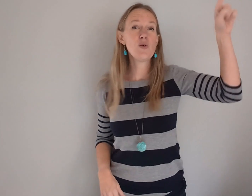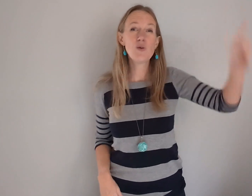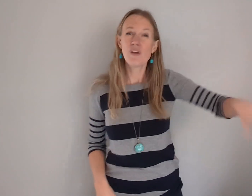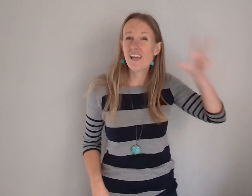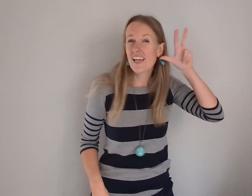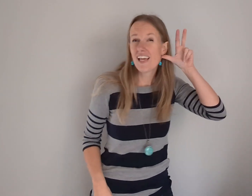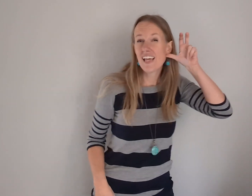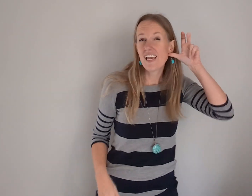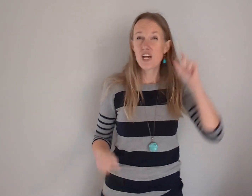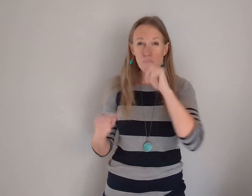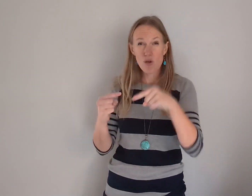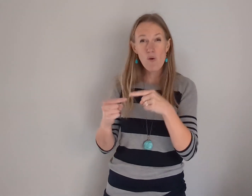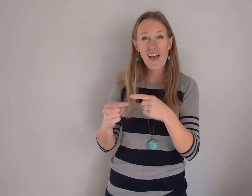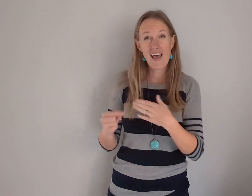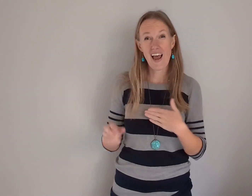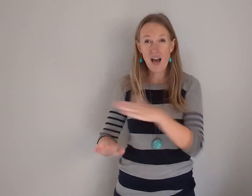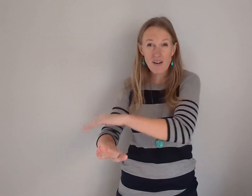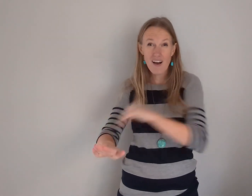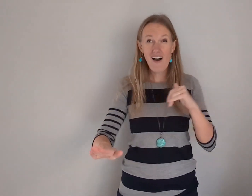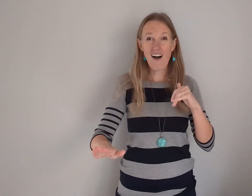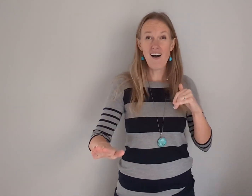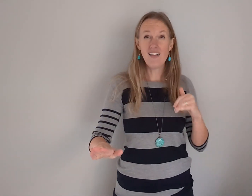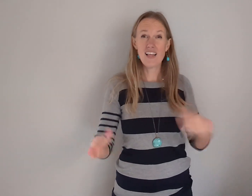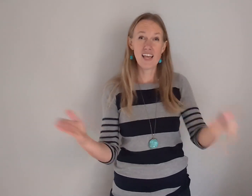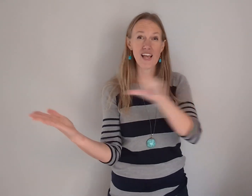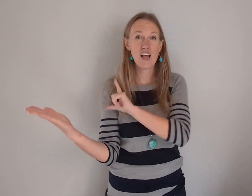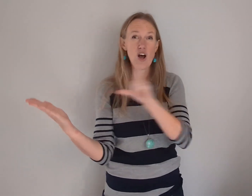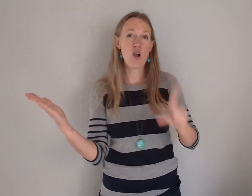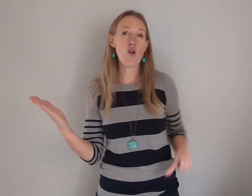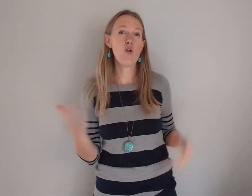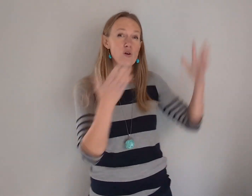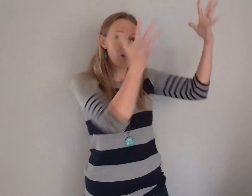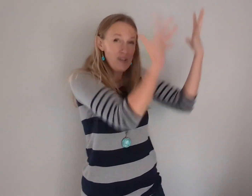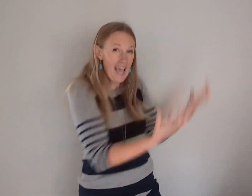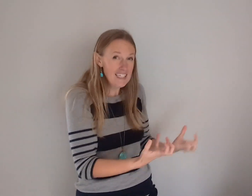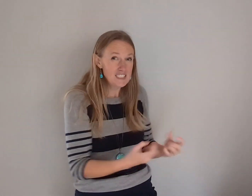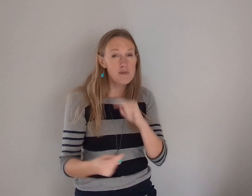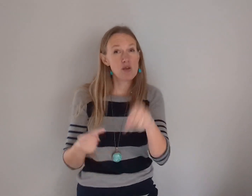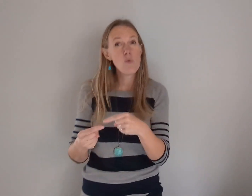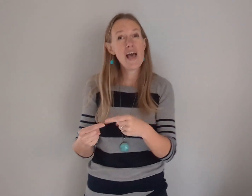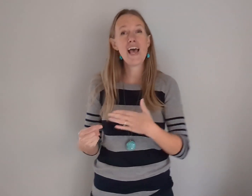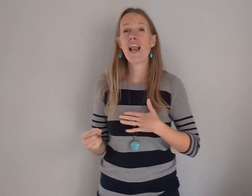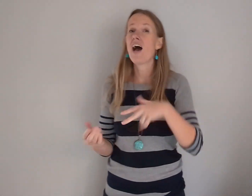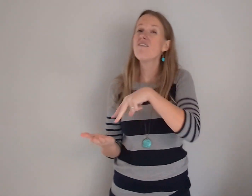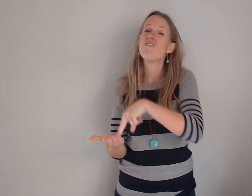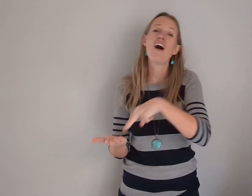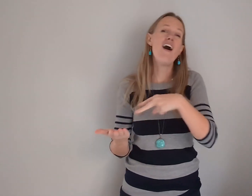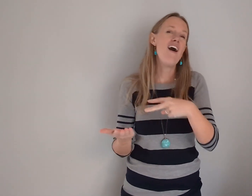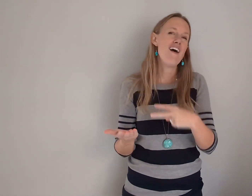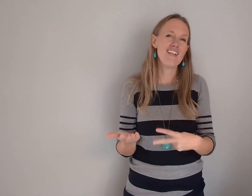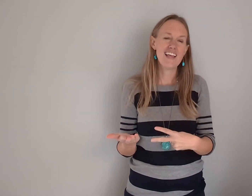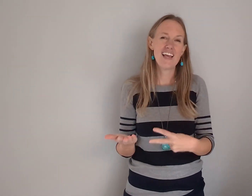you hear me when I'm calling, Lord, you catch me when I'm